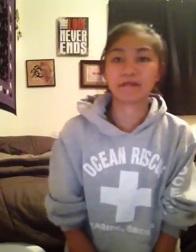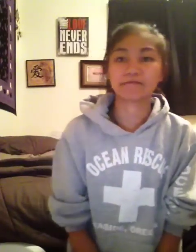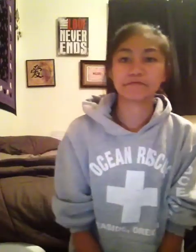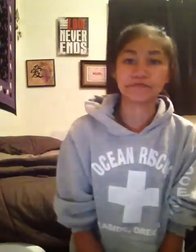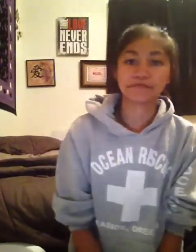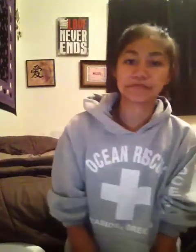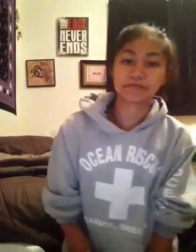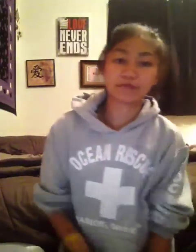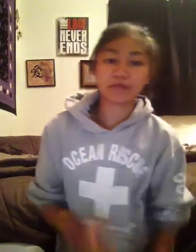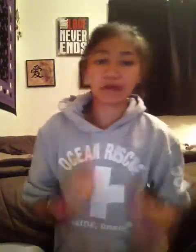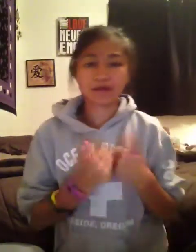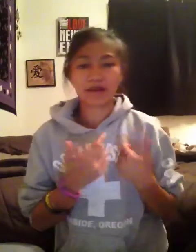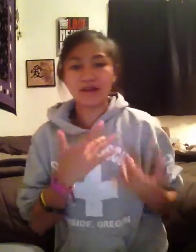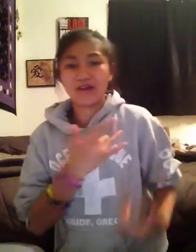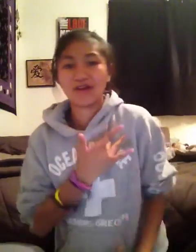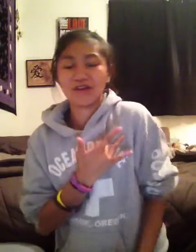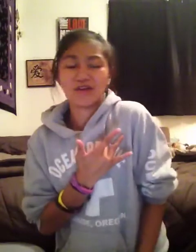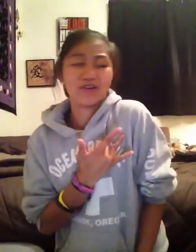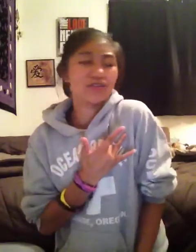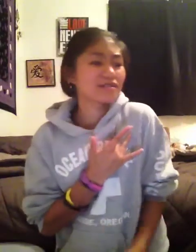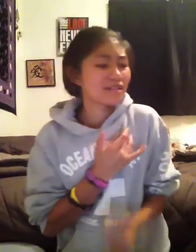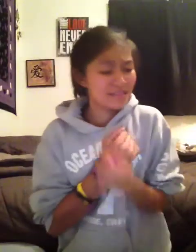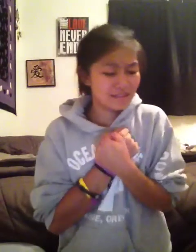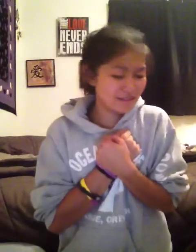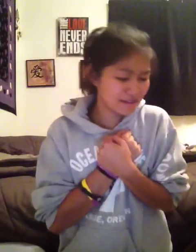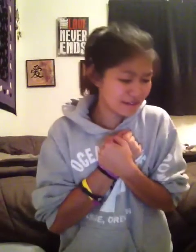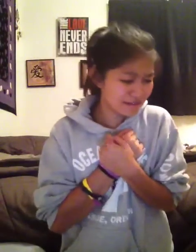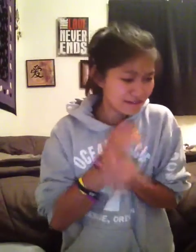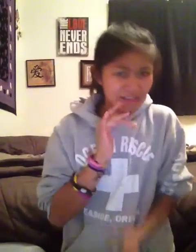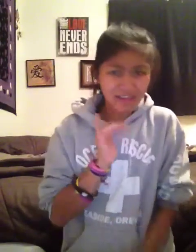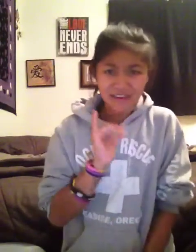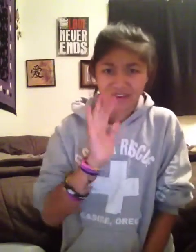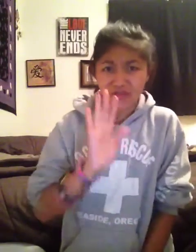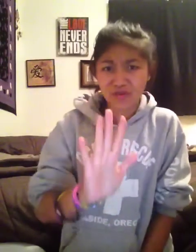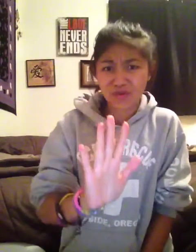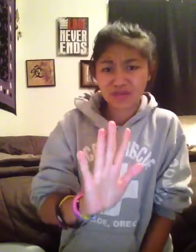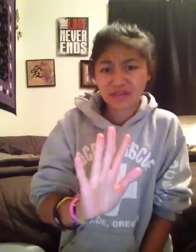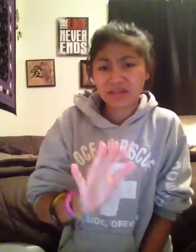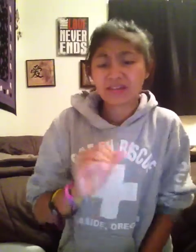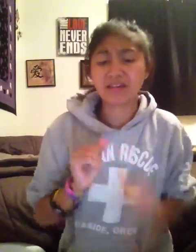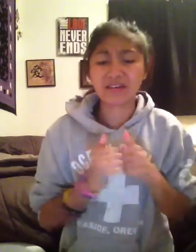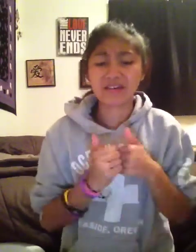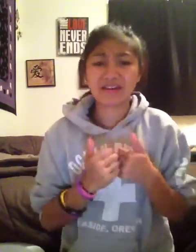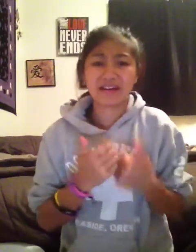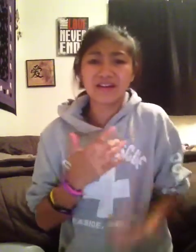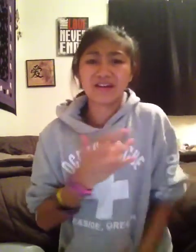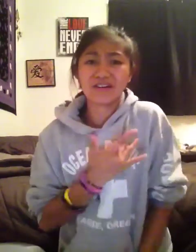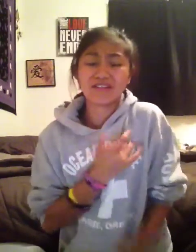How could a heart like yours ever love a